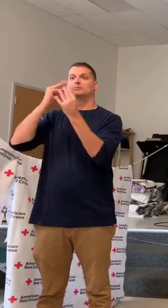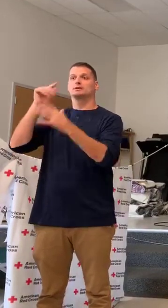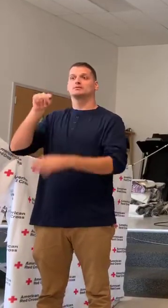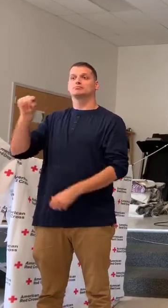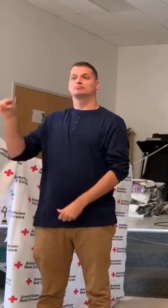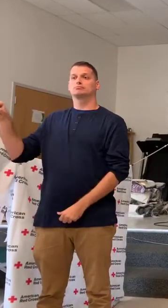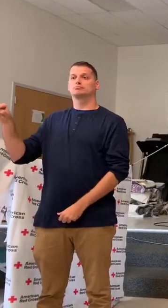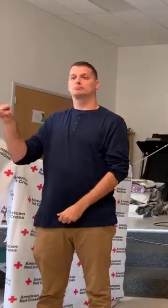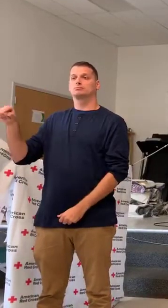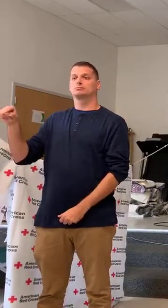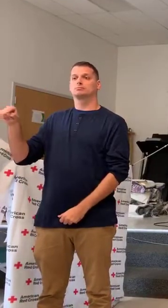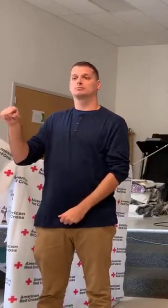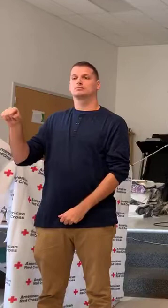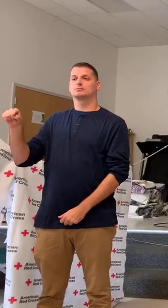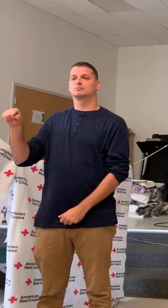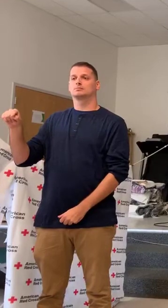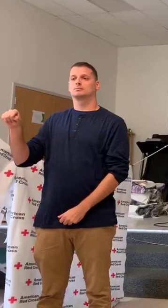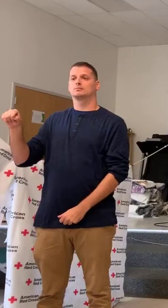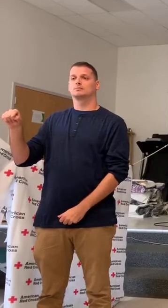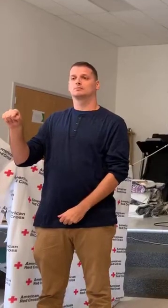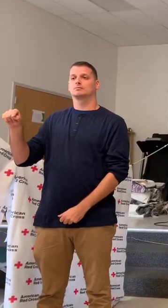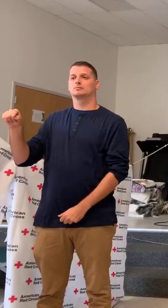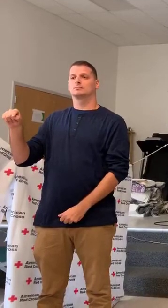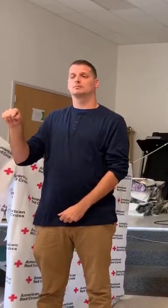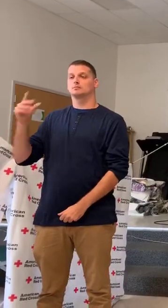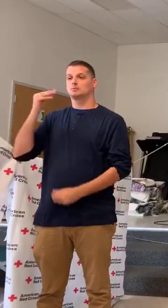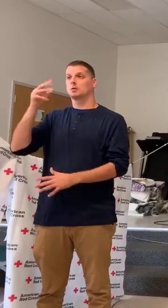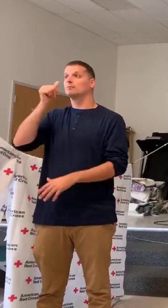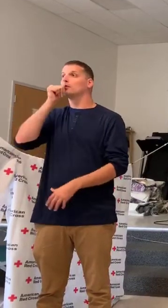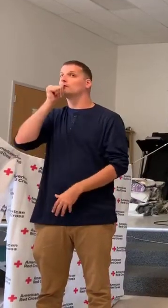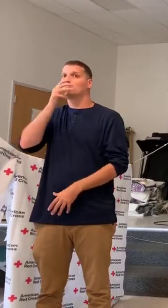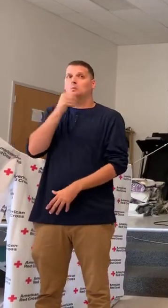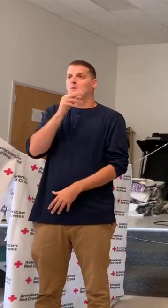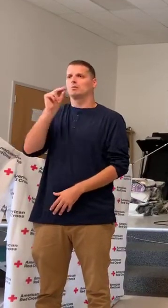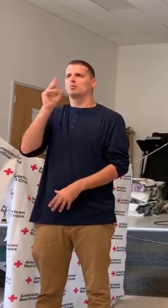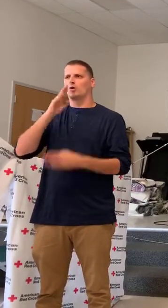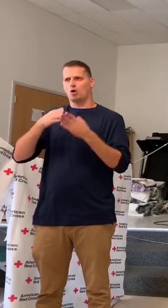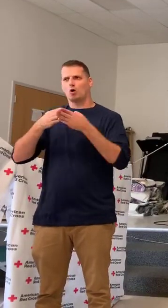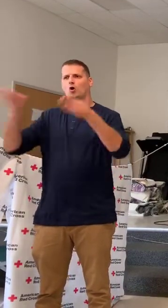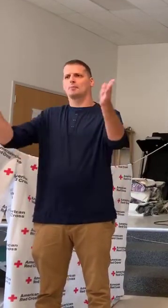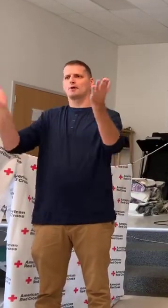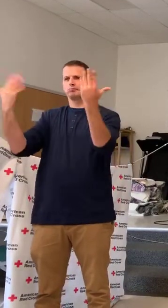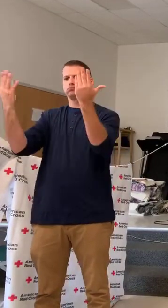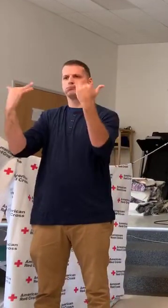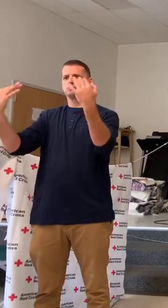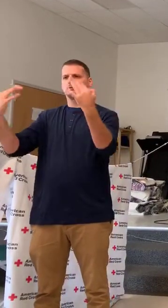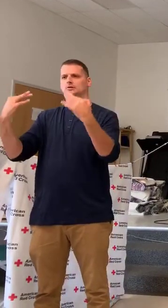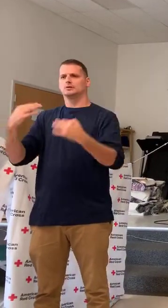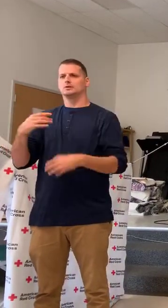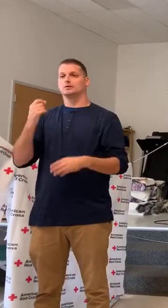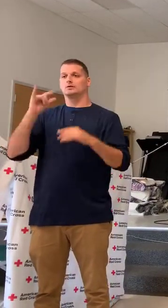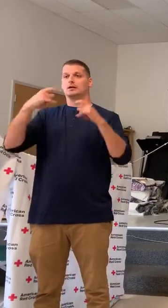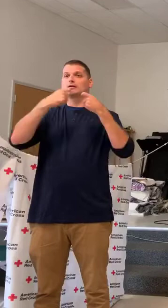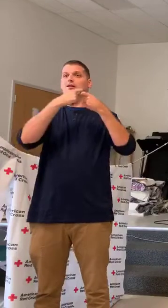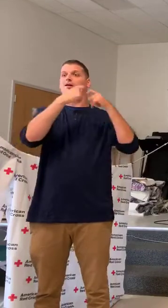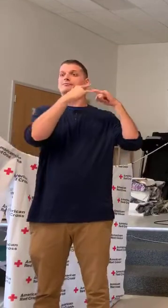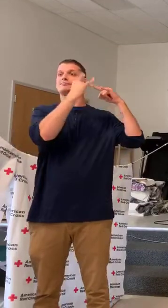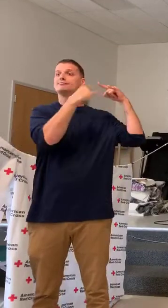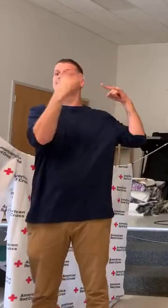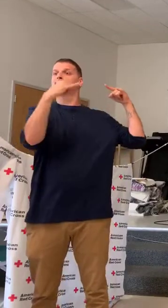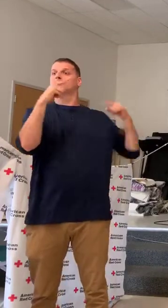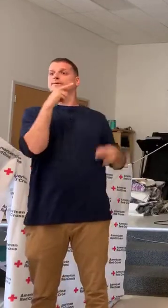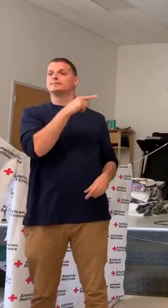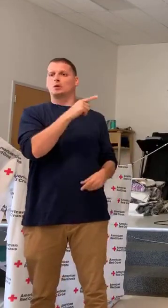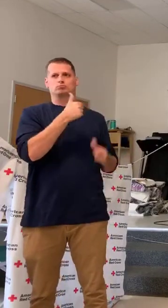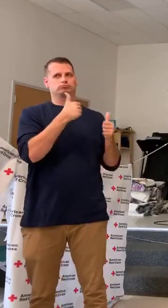do it. So main line got energized. That was a success overnight 2 or 3 days ago. Then they have the side